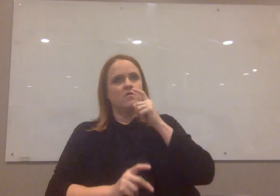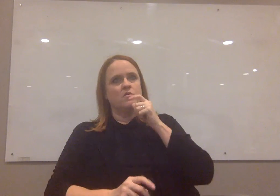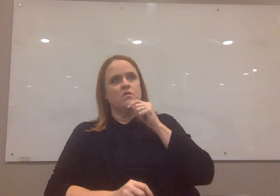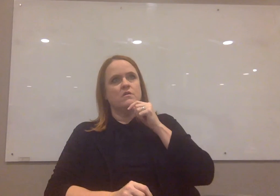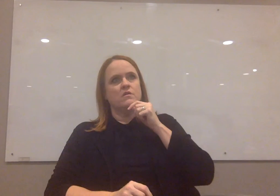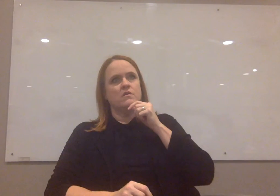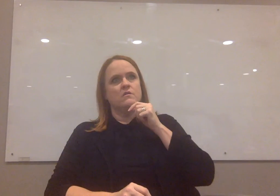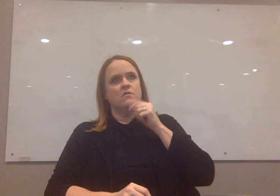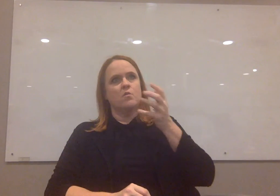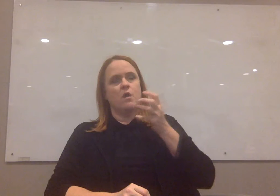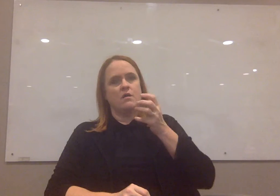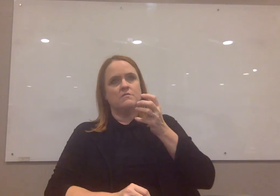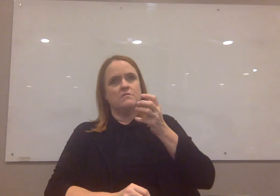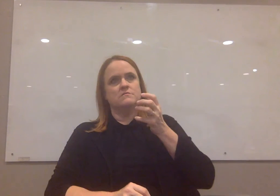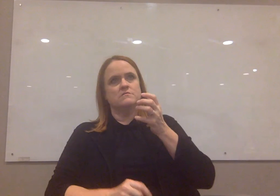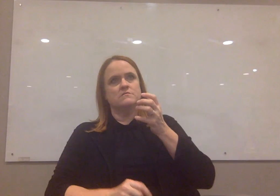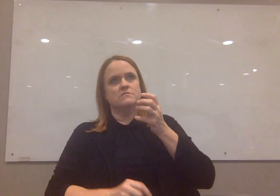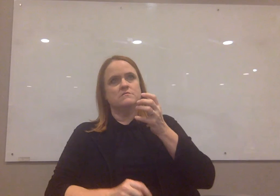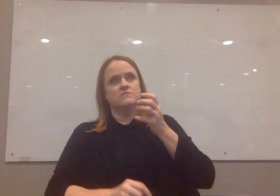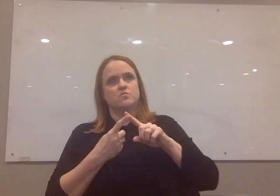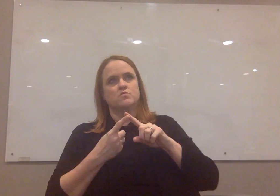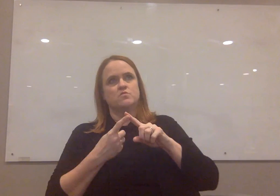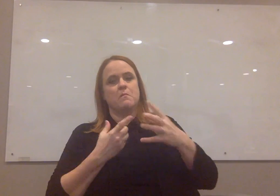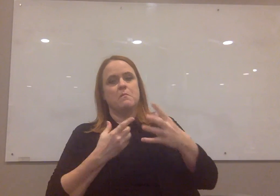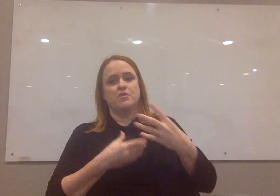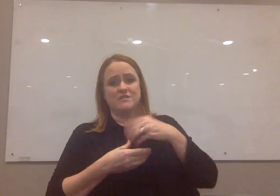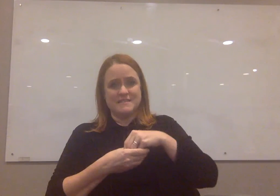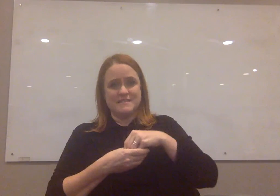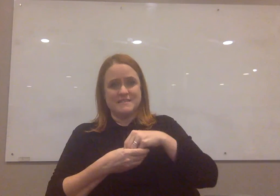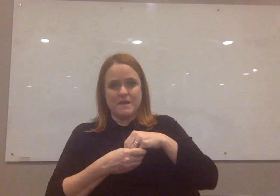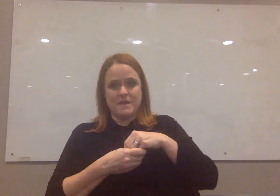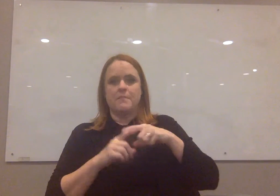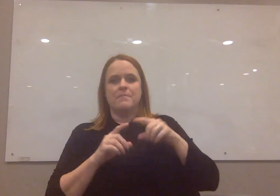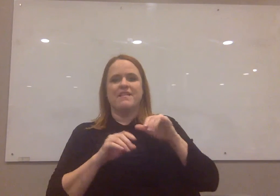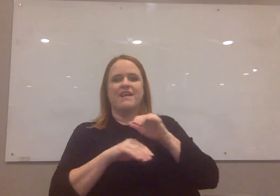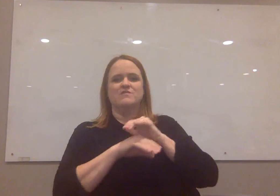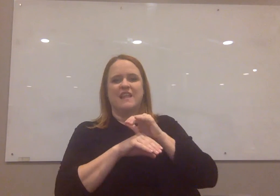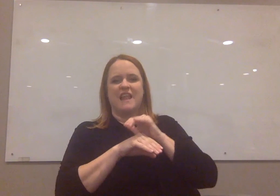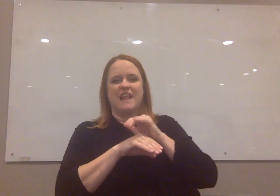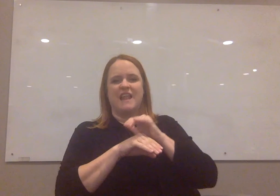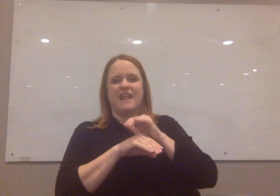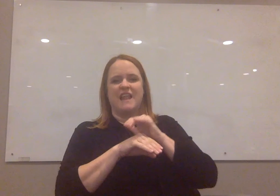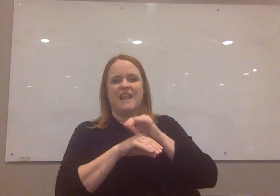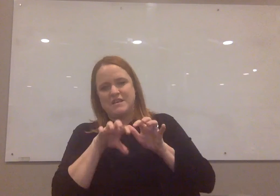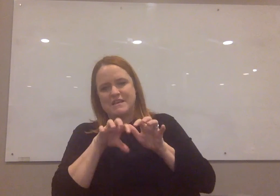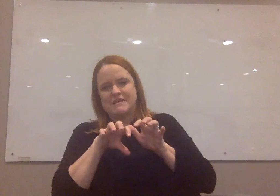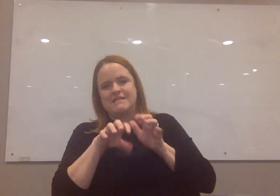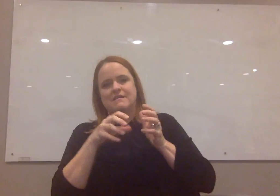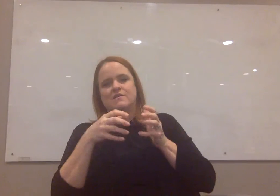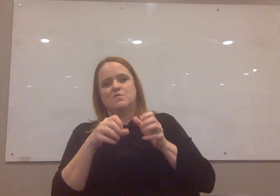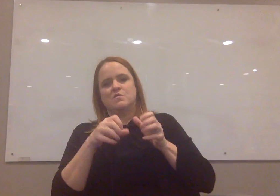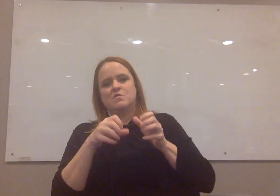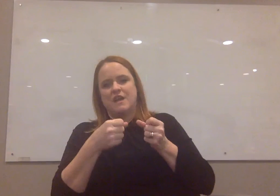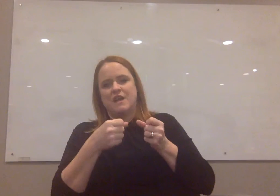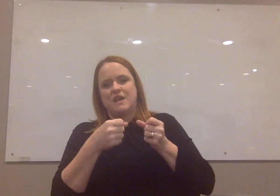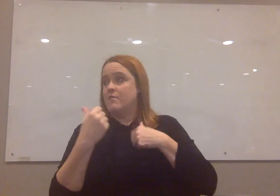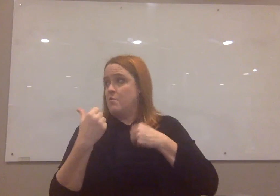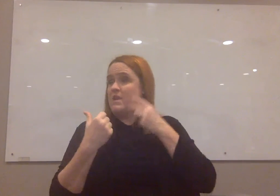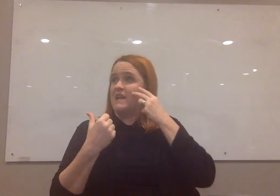want to participate, but they're like, like tonight, like, oh, it's raining, I don't want to drive. Oh yeah, once I saw how bad the rain was, I'm like, shit.